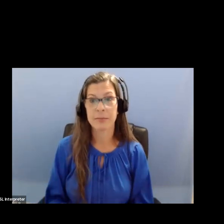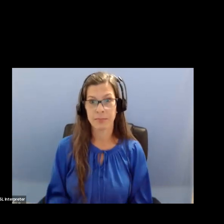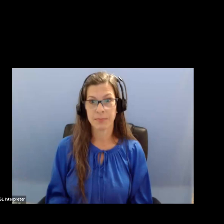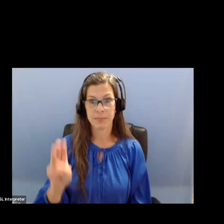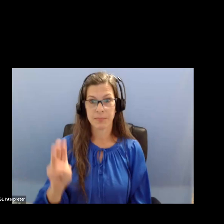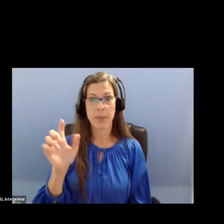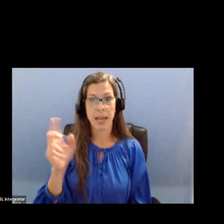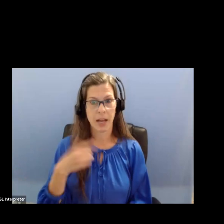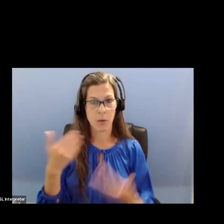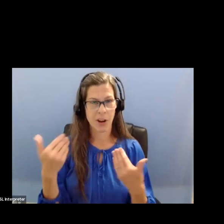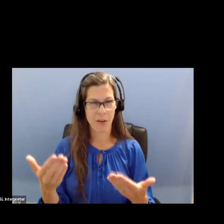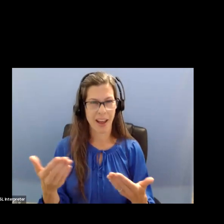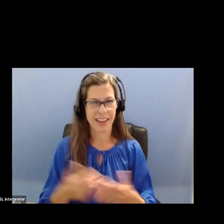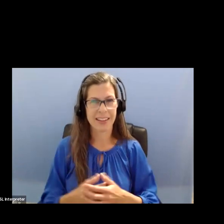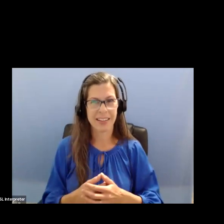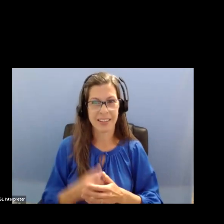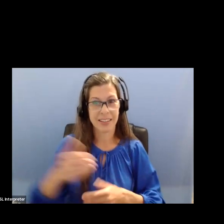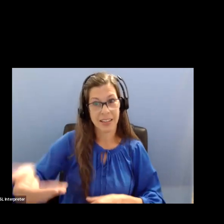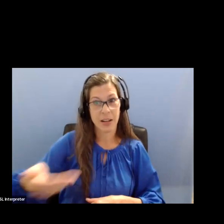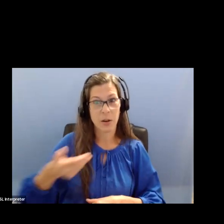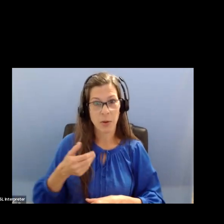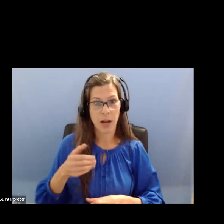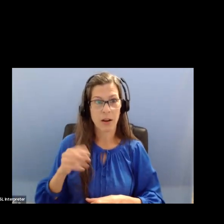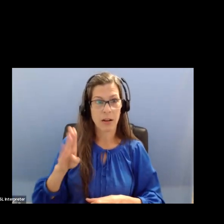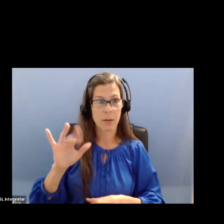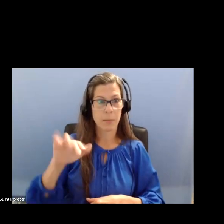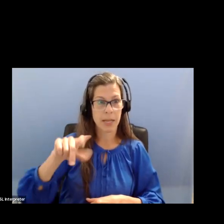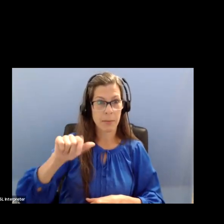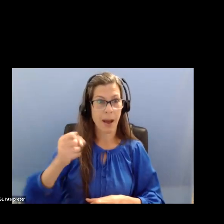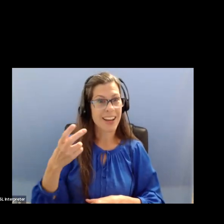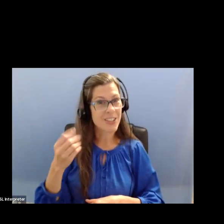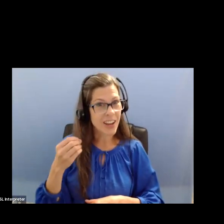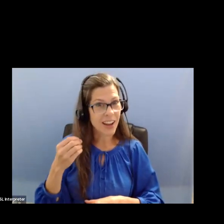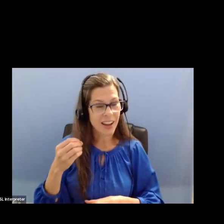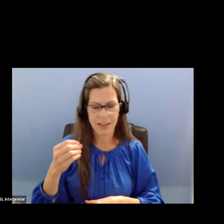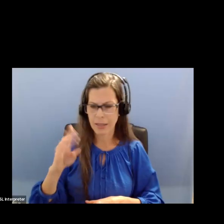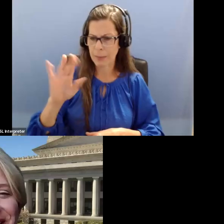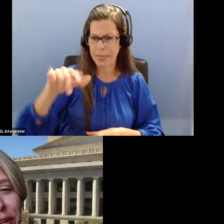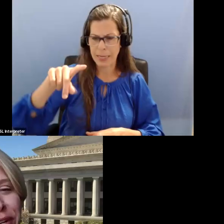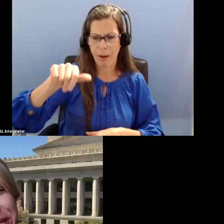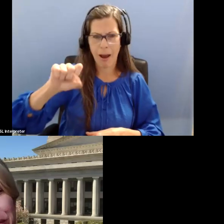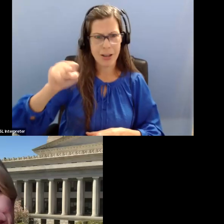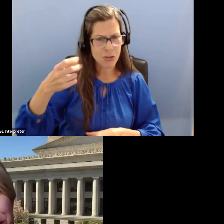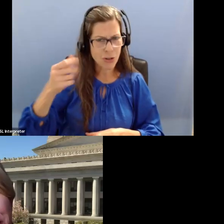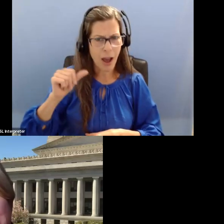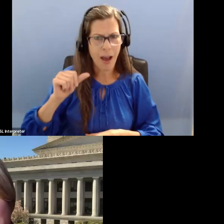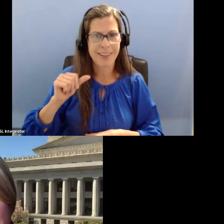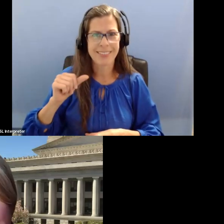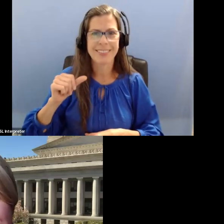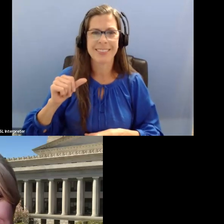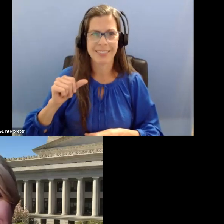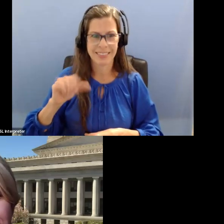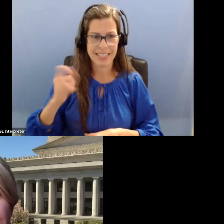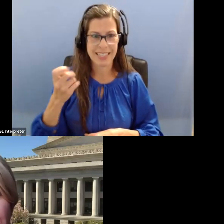I will go ahead. So welcome Bipasha to the steering committee. Yay. So no one's a stranger to Bipasha.